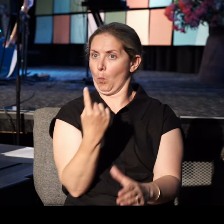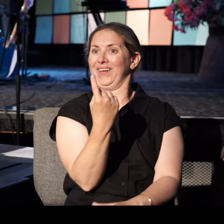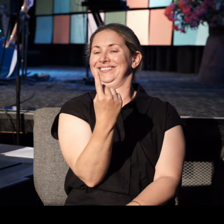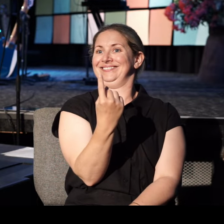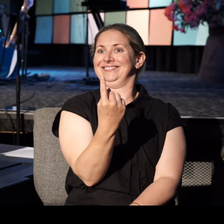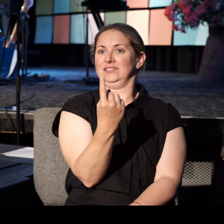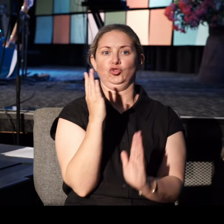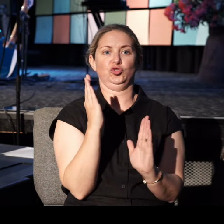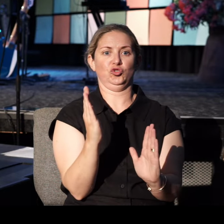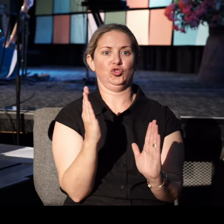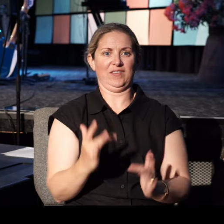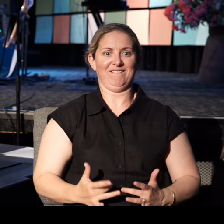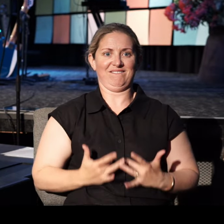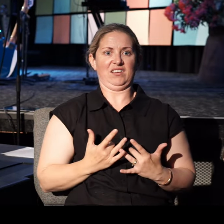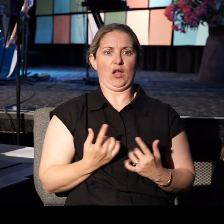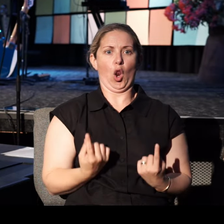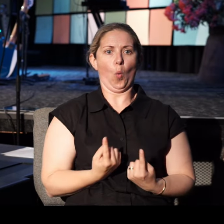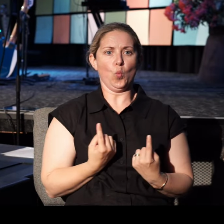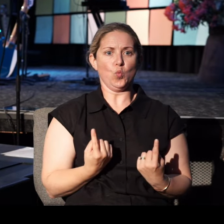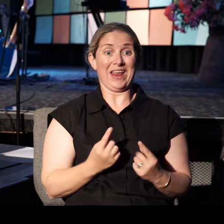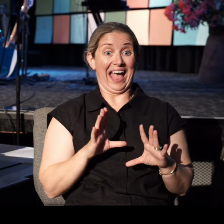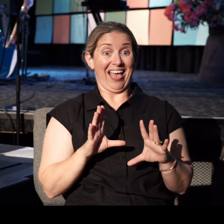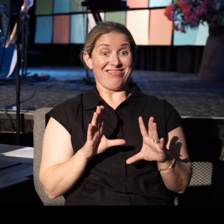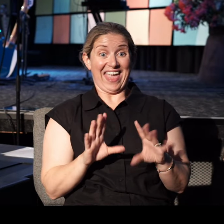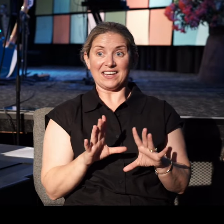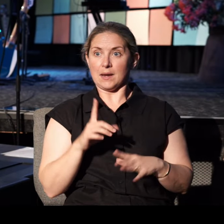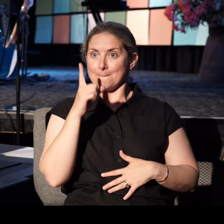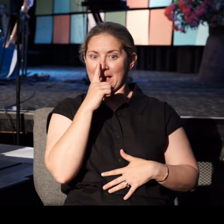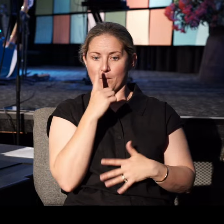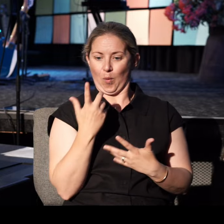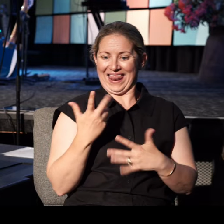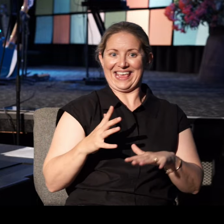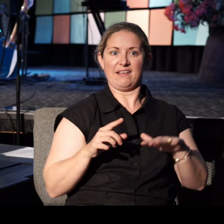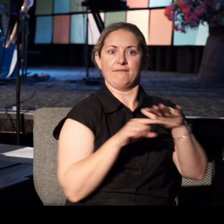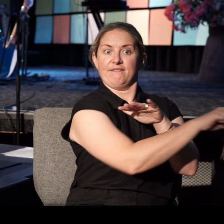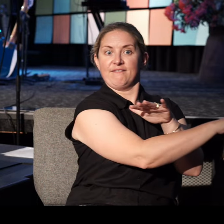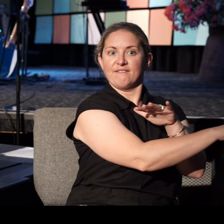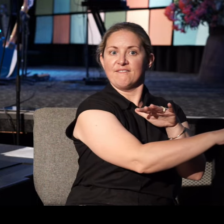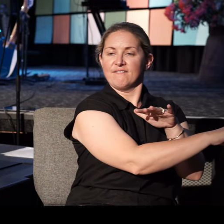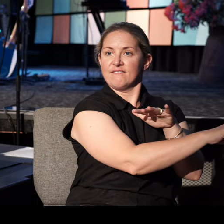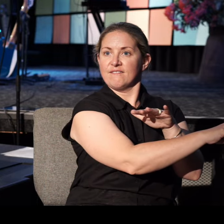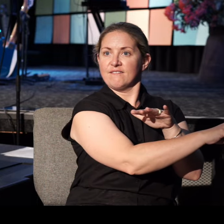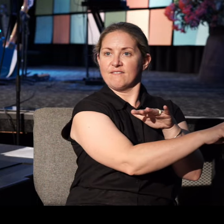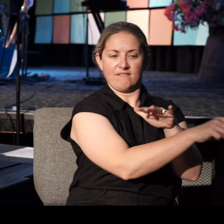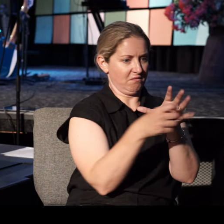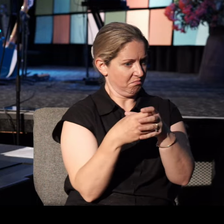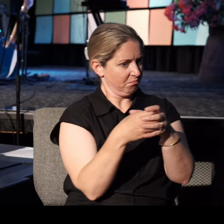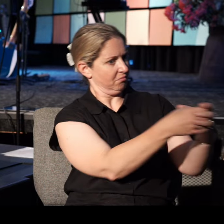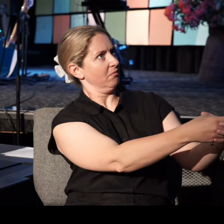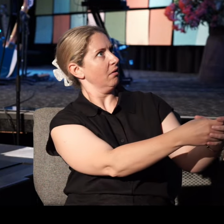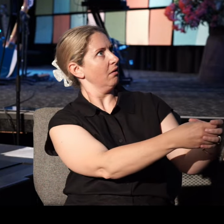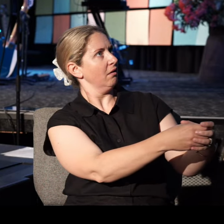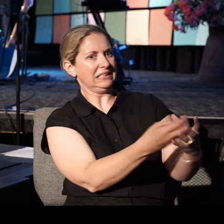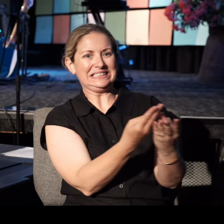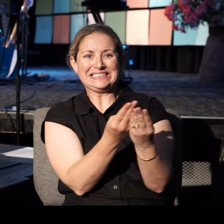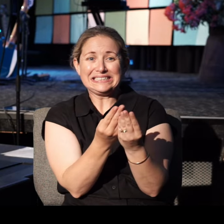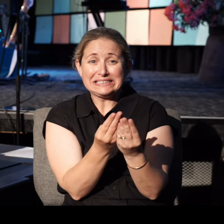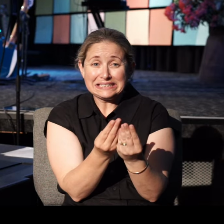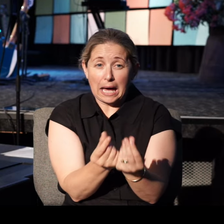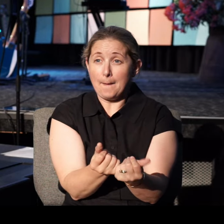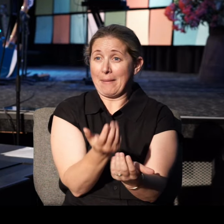isolating. And then a group leave them. And as they leave, they create this sense